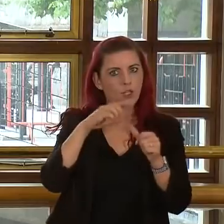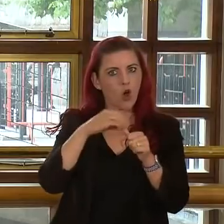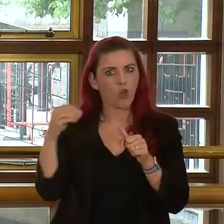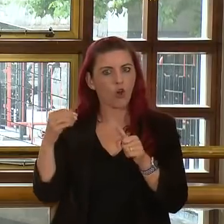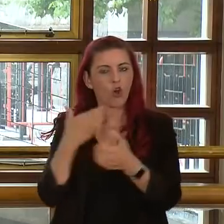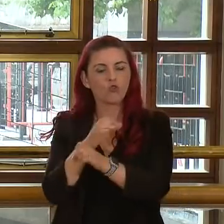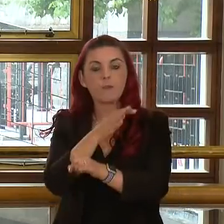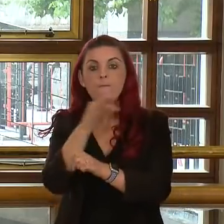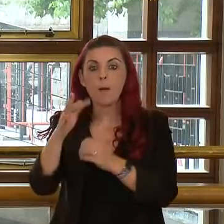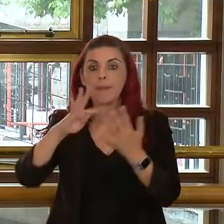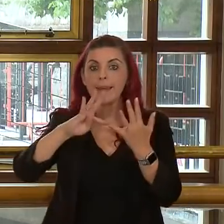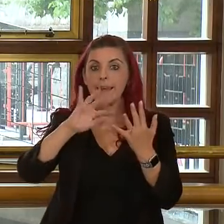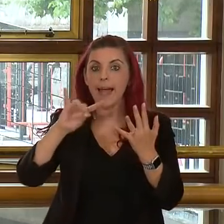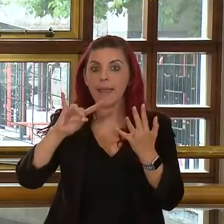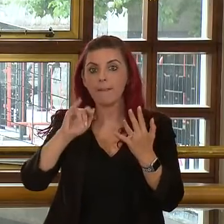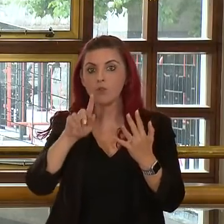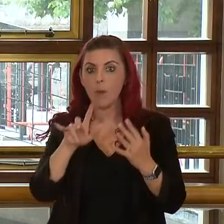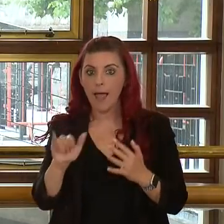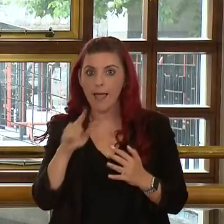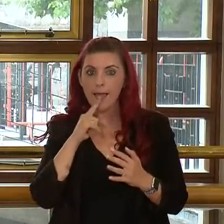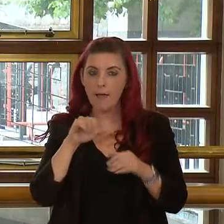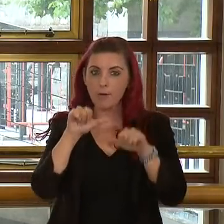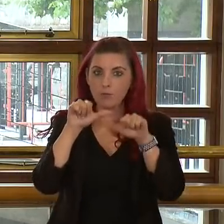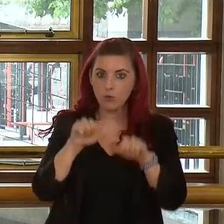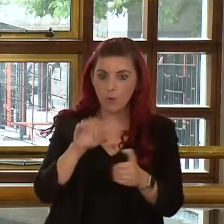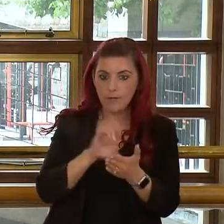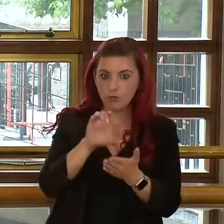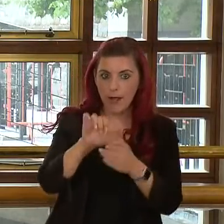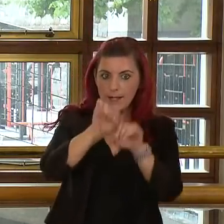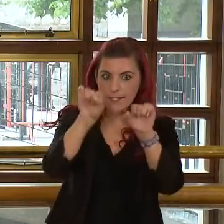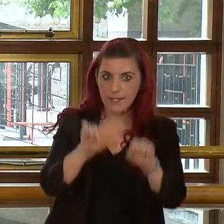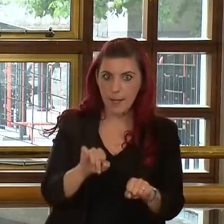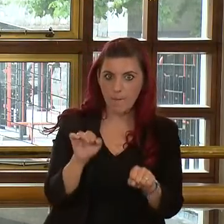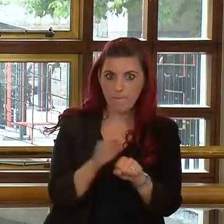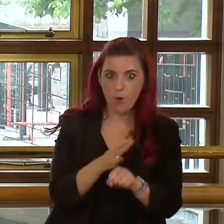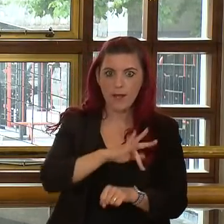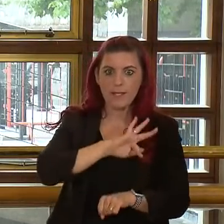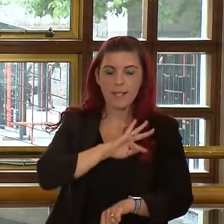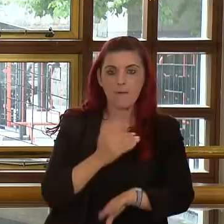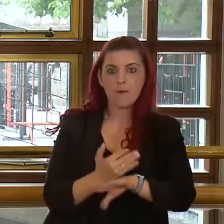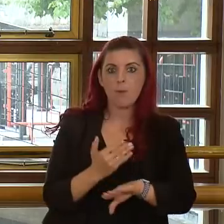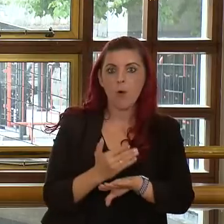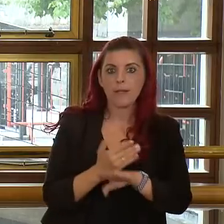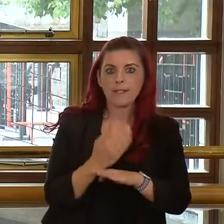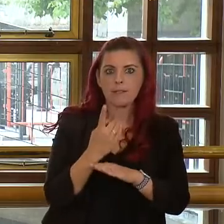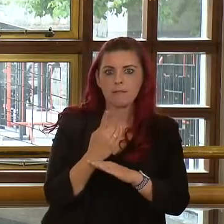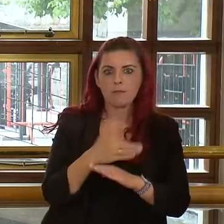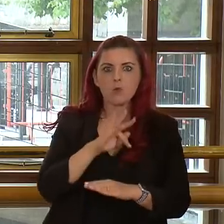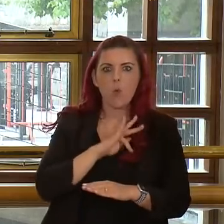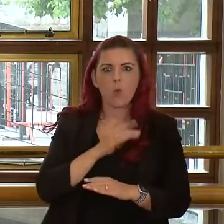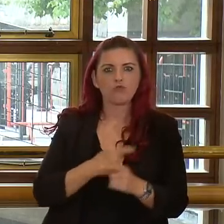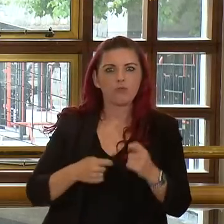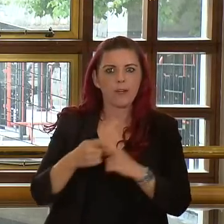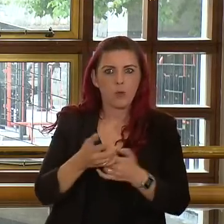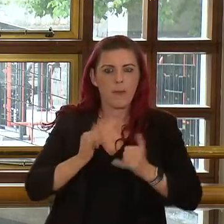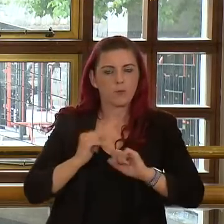July, and approved a grant scheme to assist those who are self-employed and sole traders to get back to